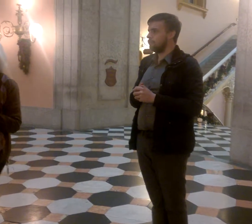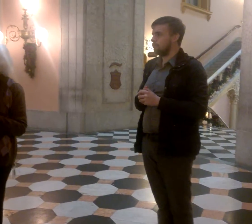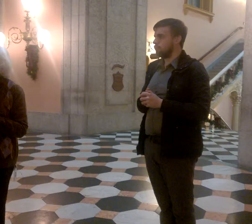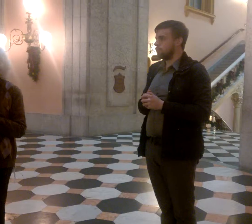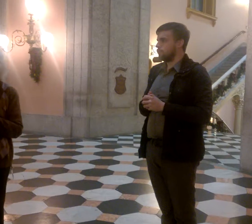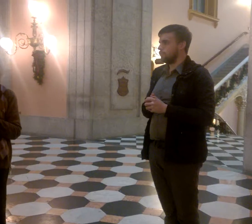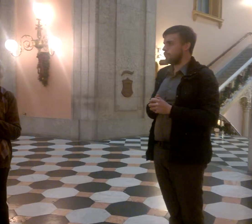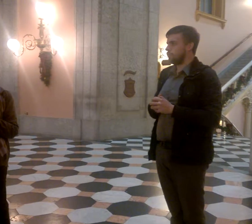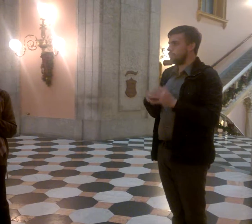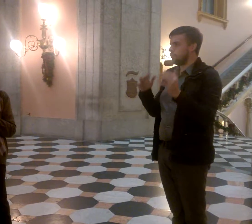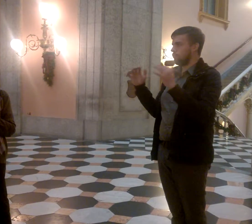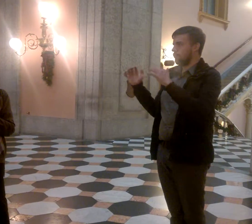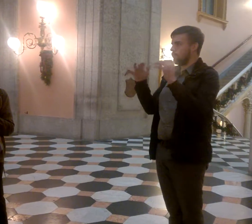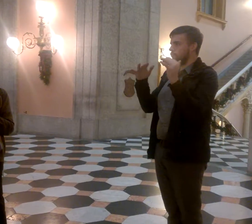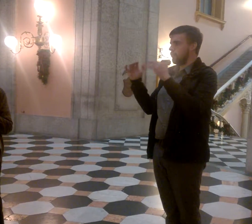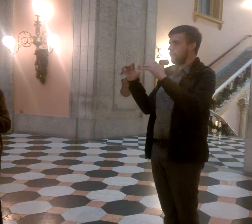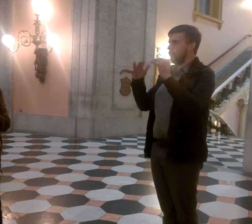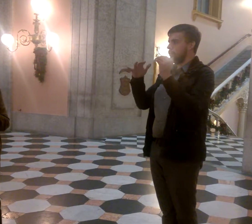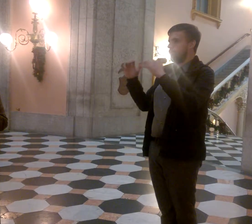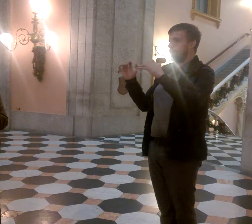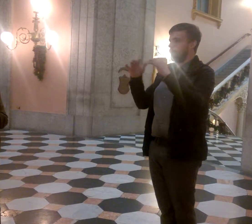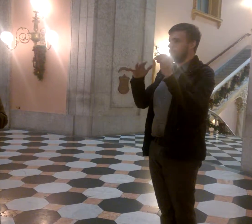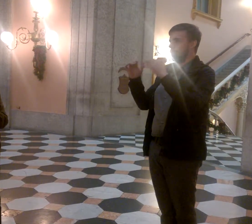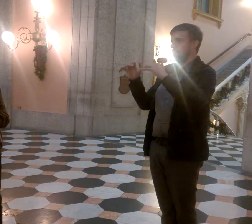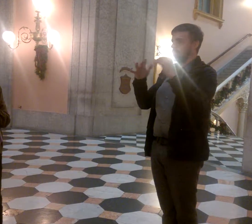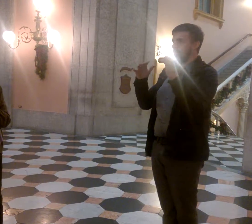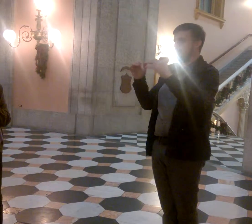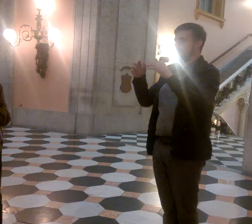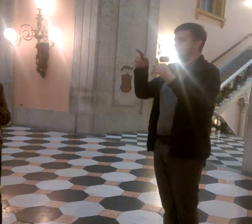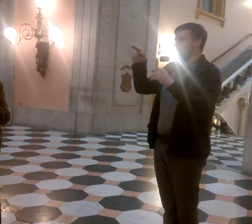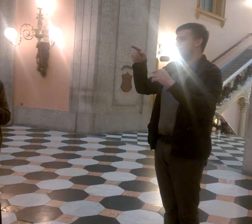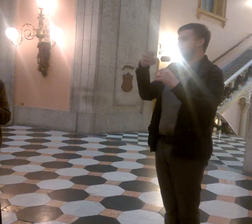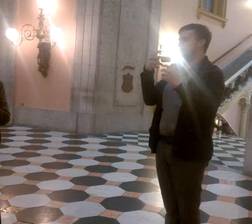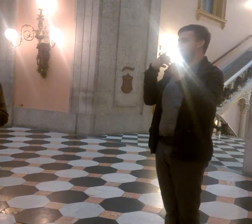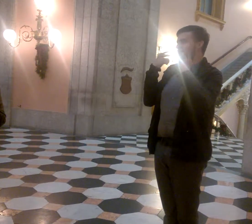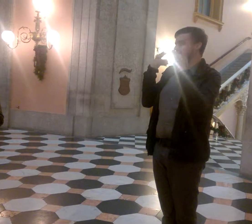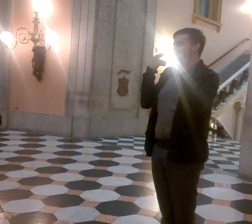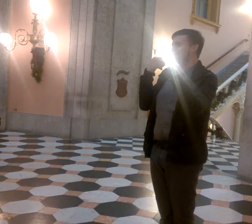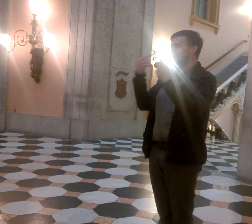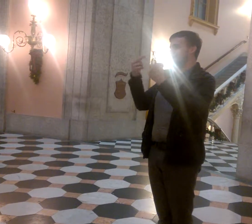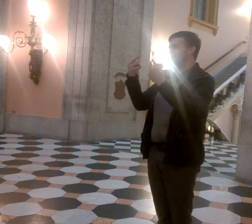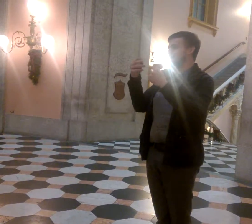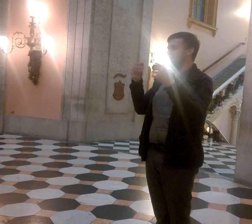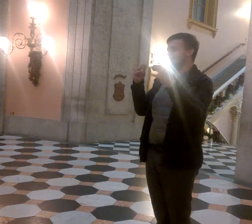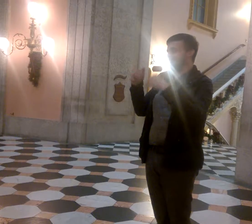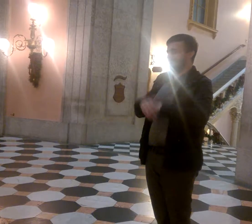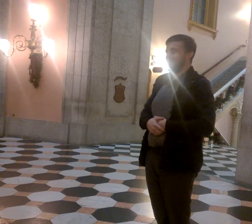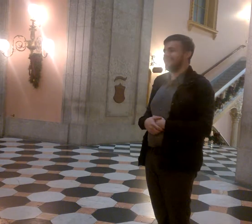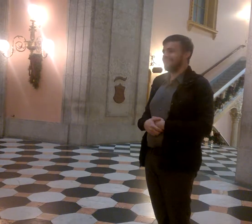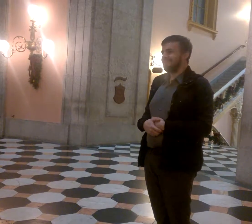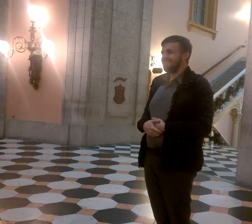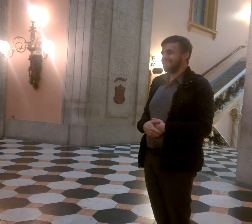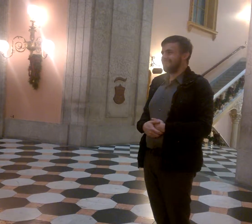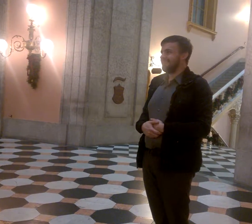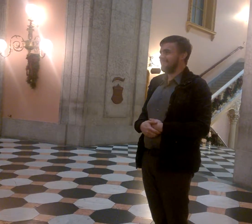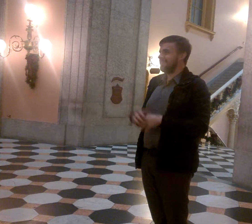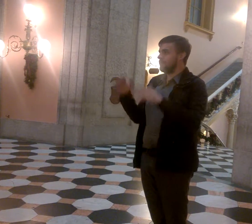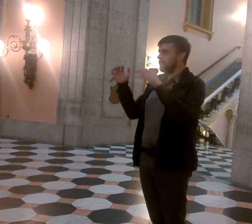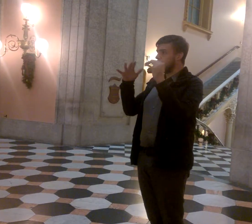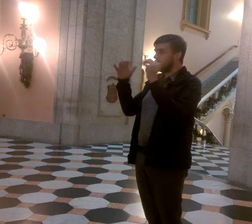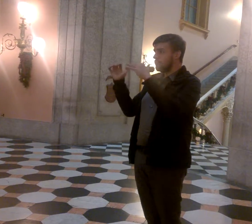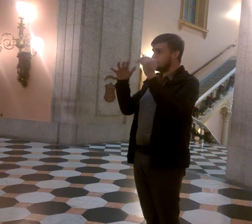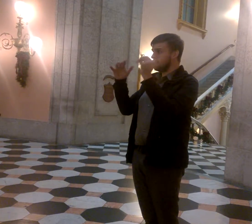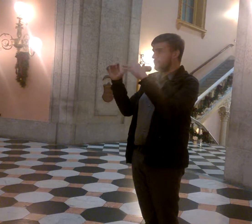ours. They're stiff hands. They don't move. She's like smirking and watching us. You're still doing